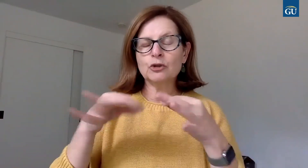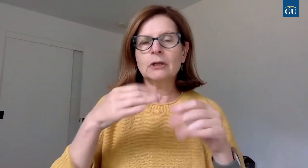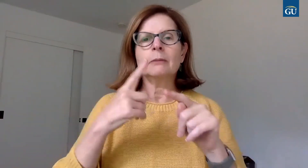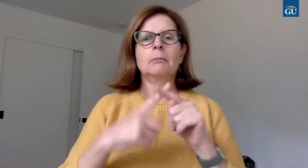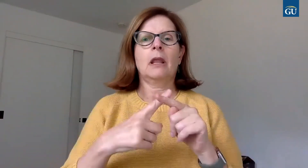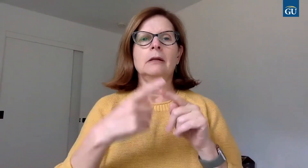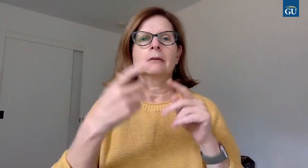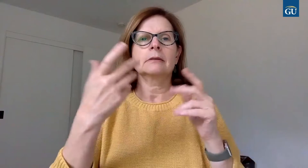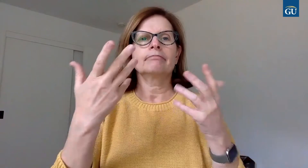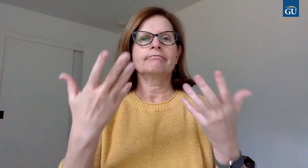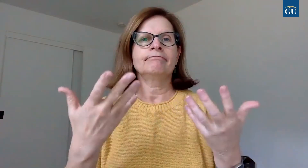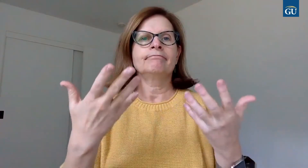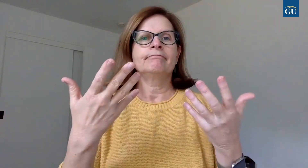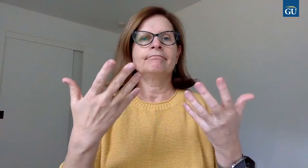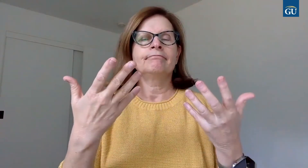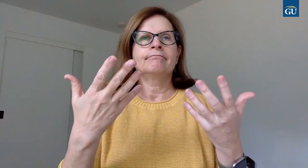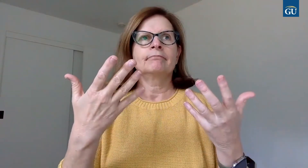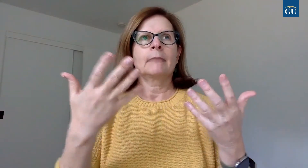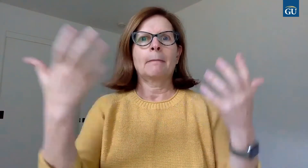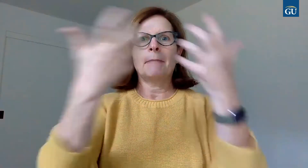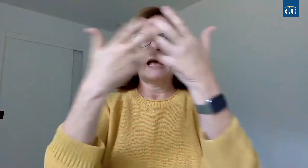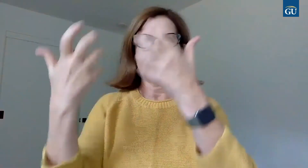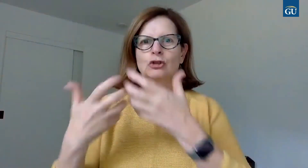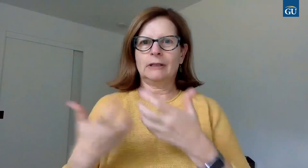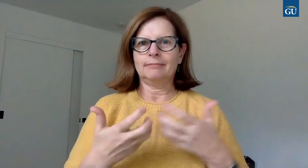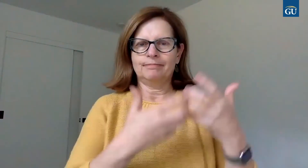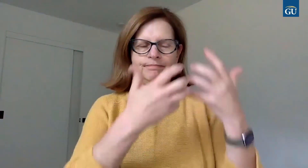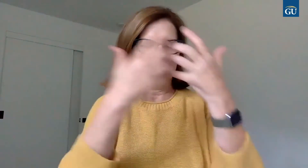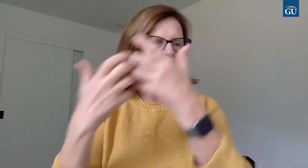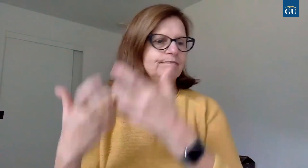I like to use descriptions and matching.